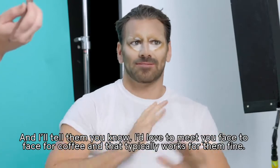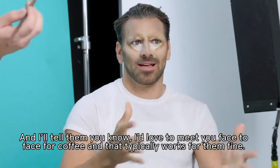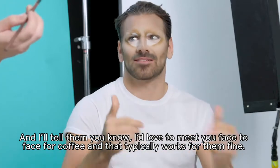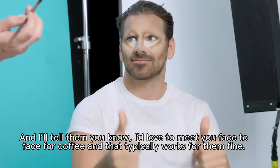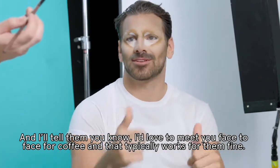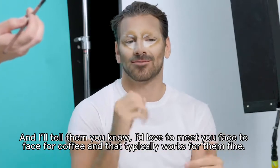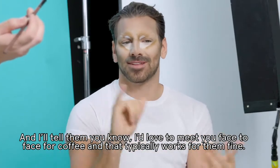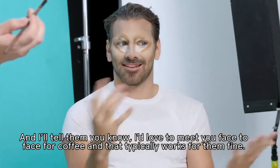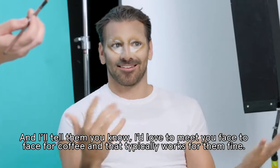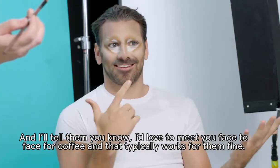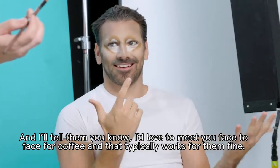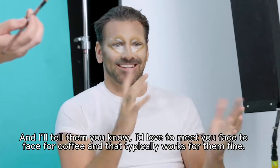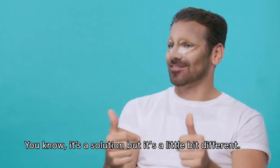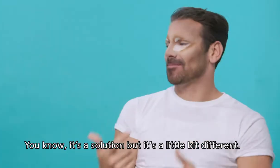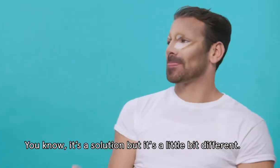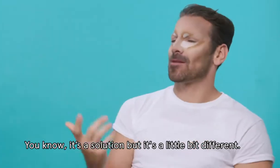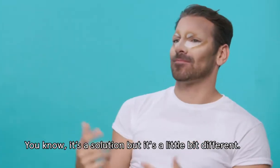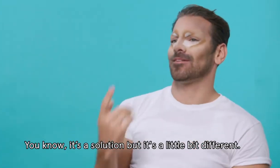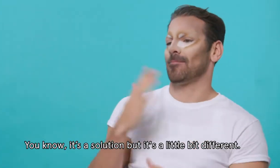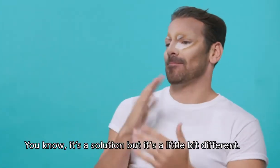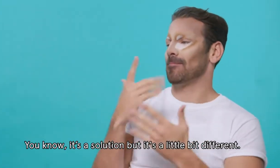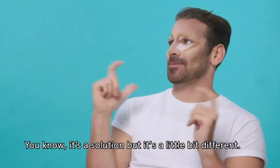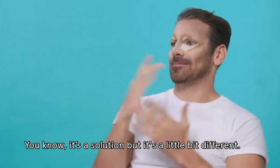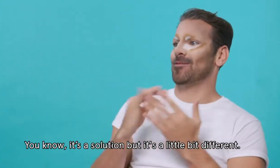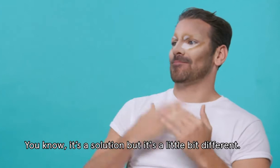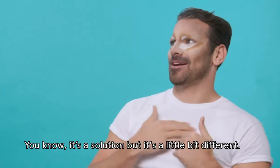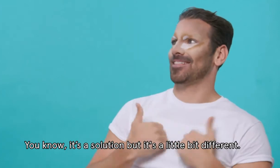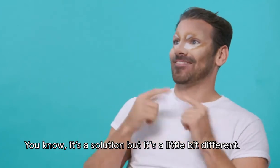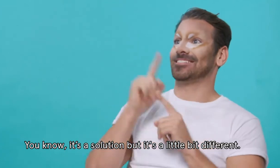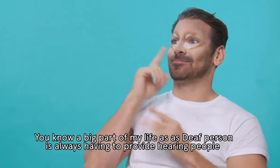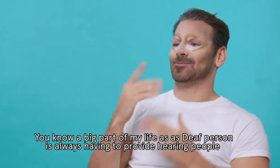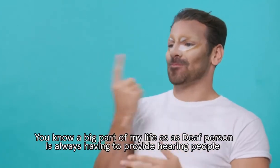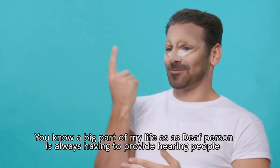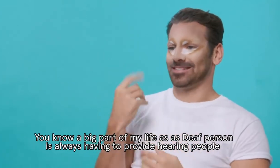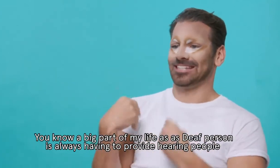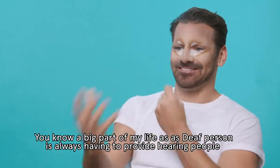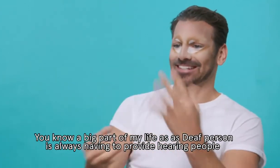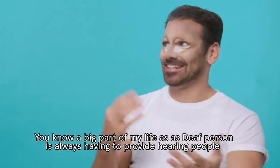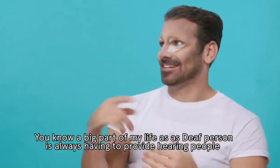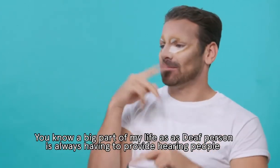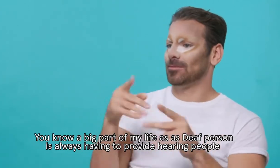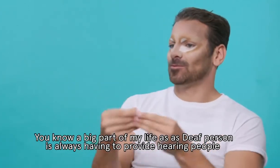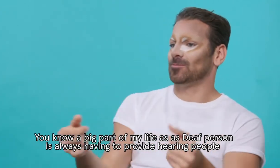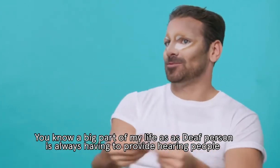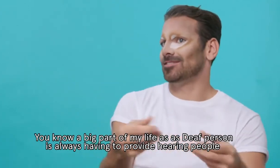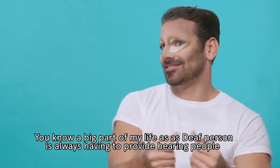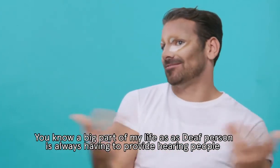face-to-face for coffee, and that typically works for them fine. You know, it's a solution, but it's a little bit different. You know, a big part of my life as a deaf person is always having to provide hearing